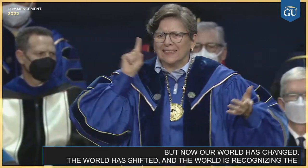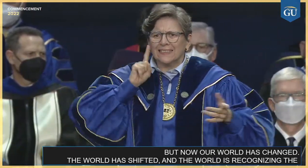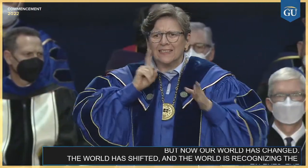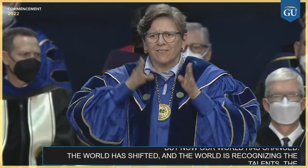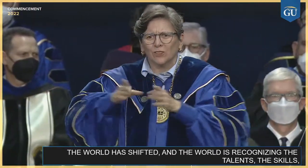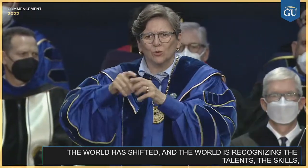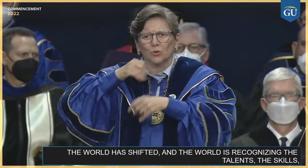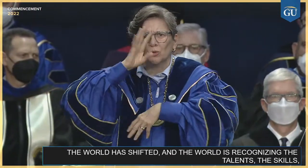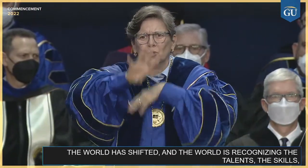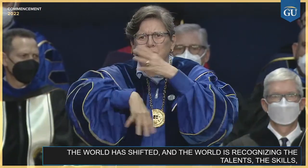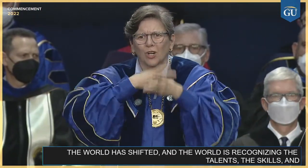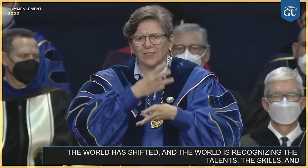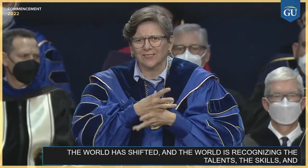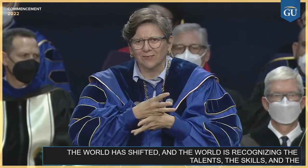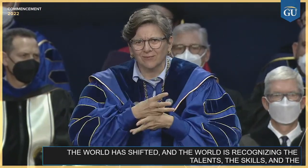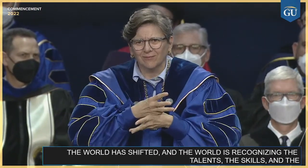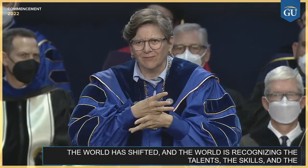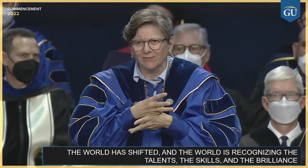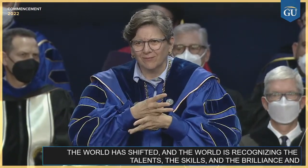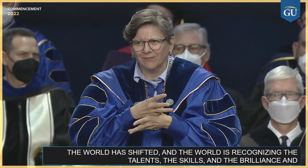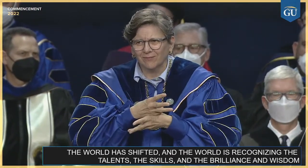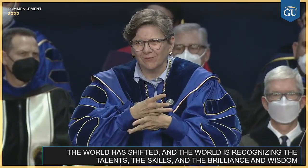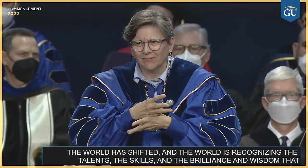to the world as deaf individuals.